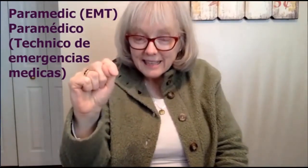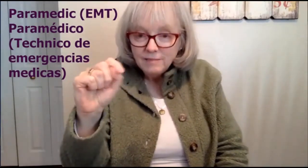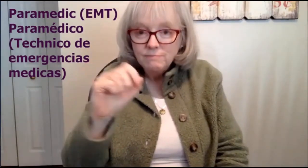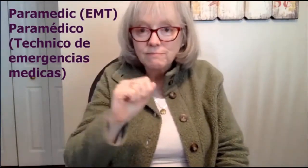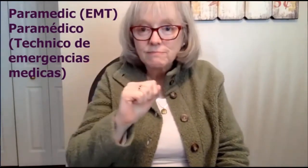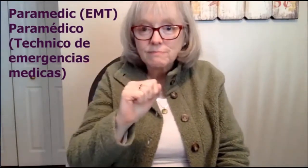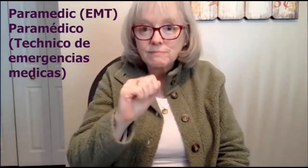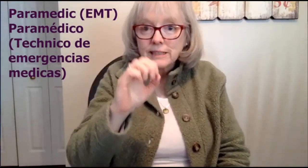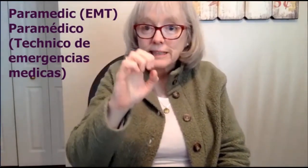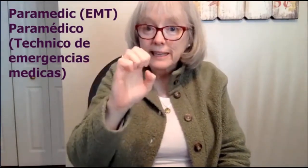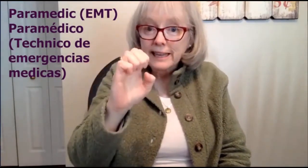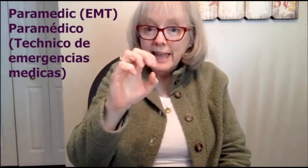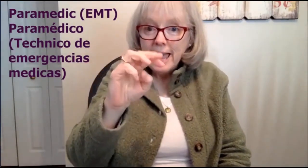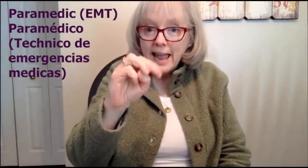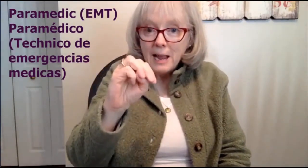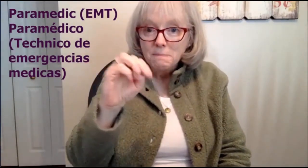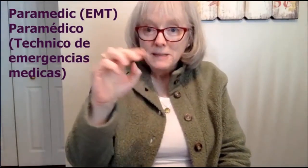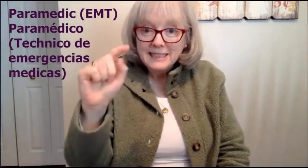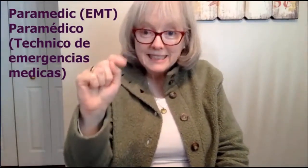EMT.